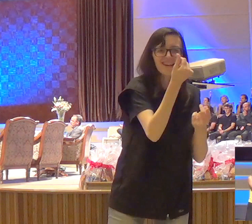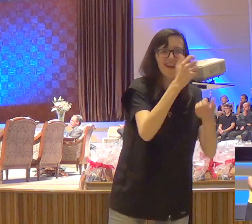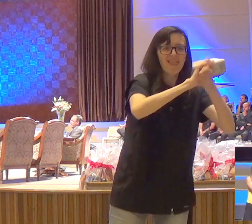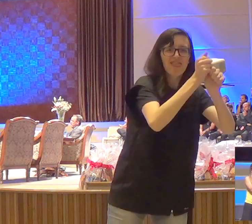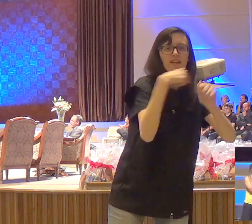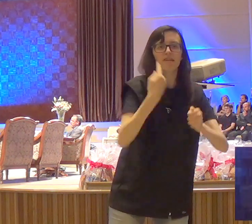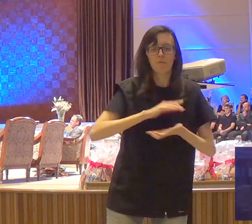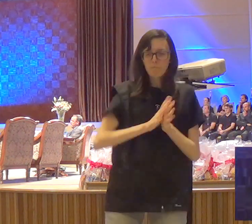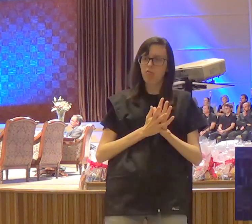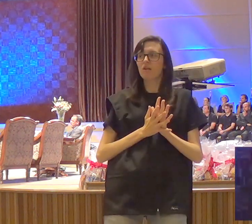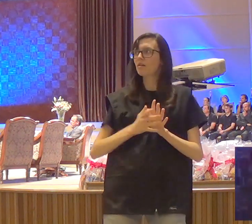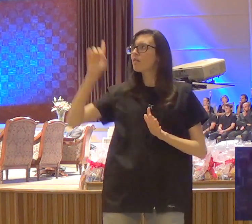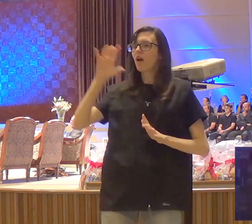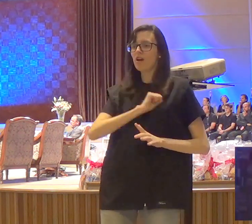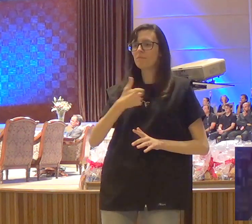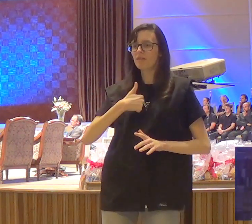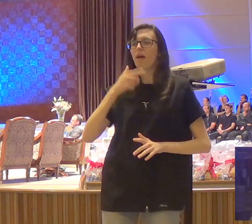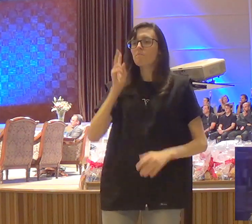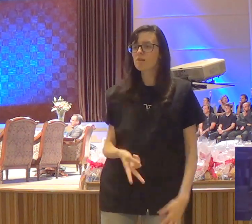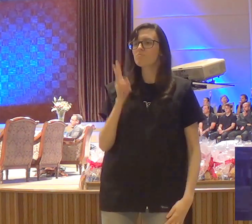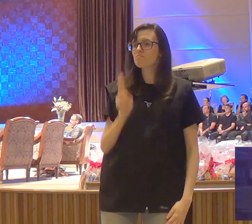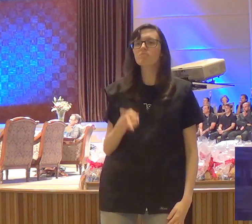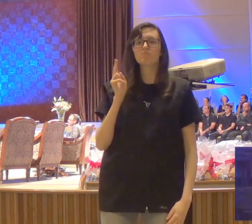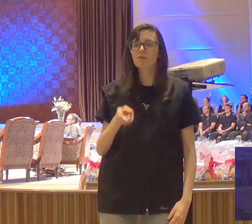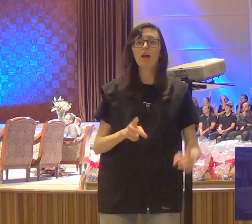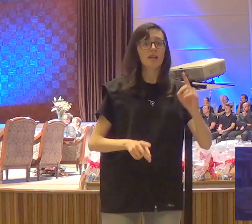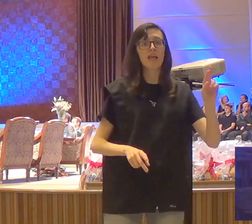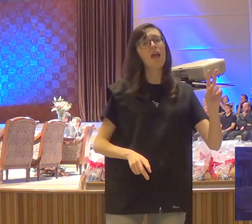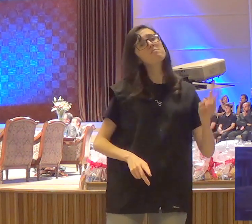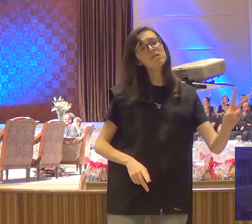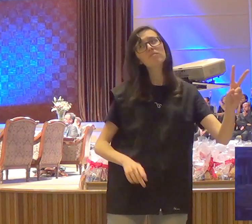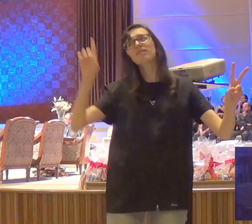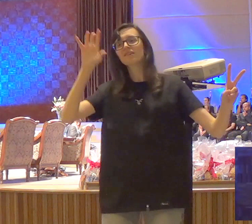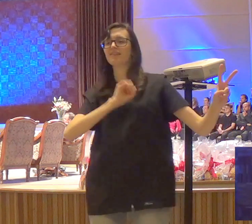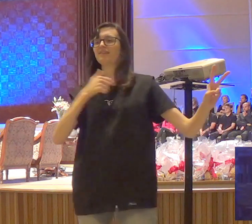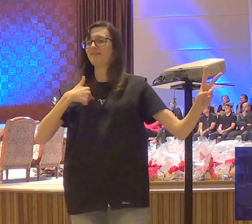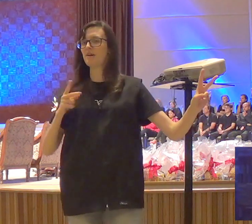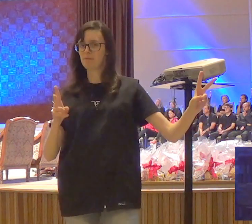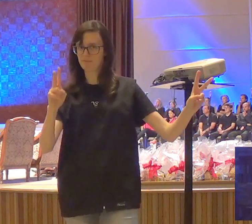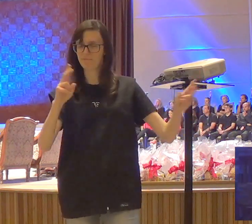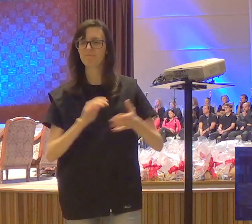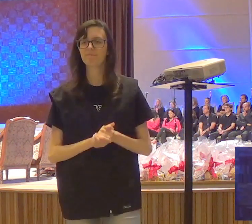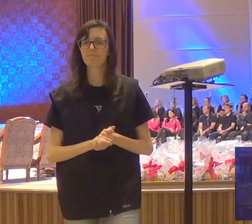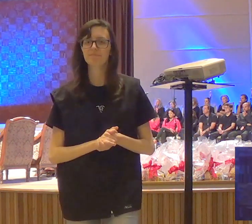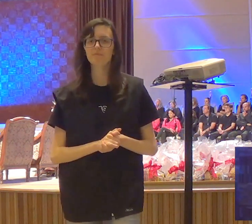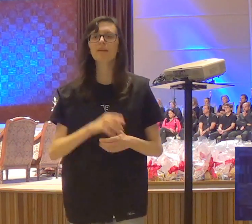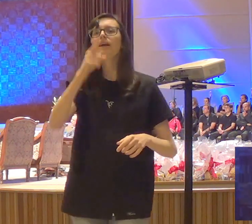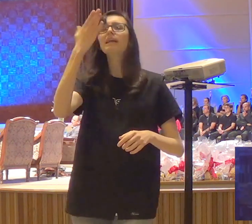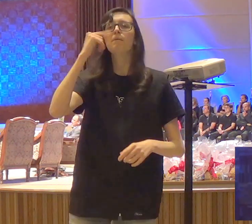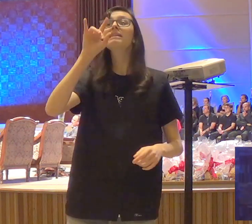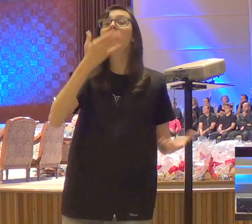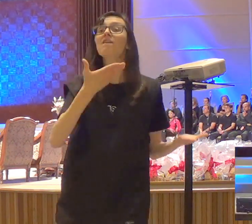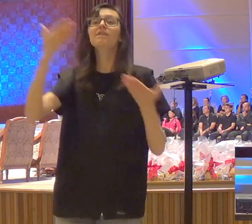muitas vezes nas igrejas americanas, the fancier the stained glass windows, a beleza, os